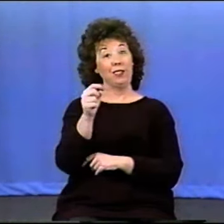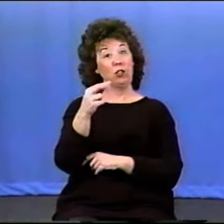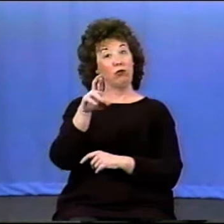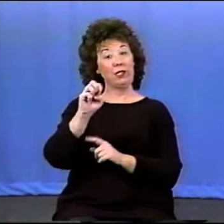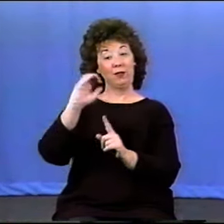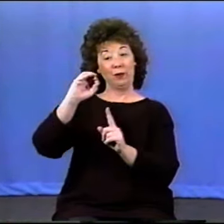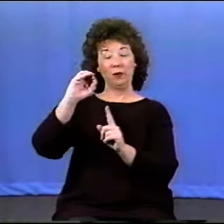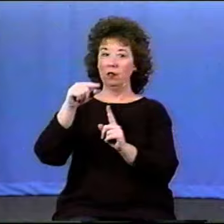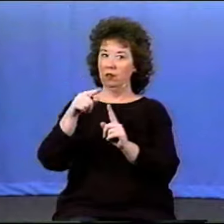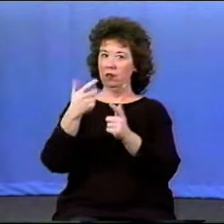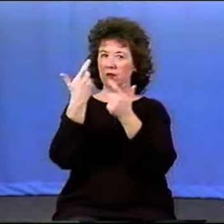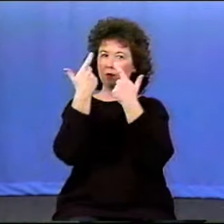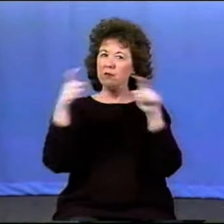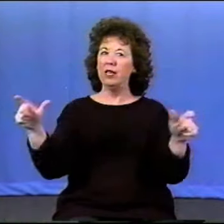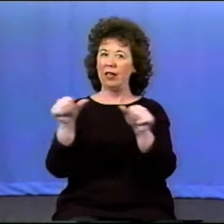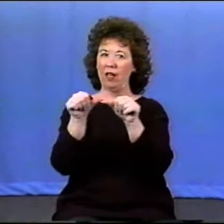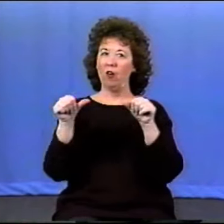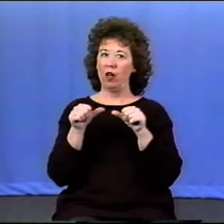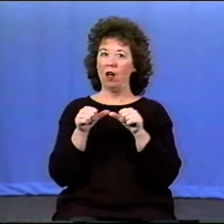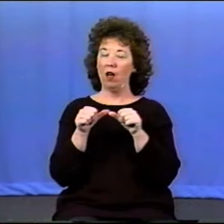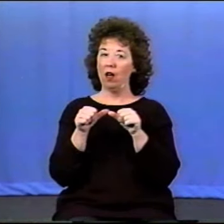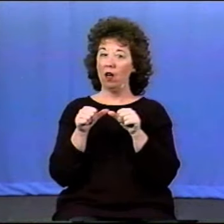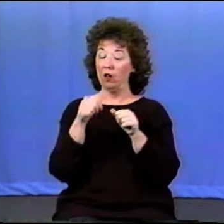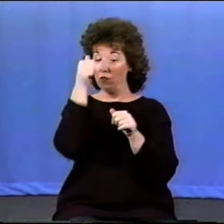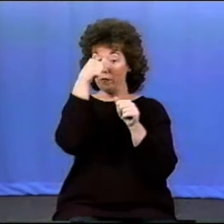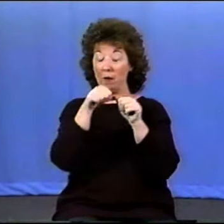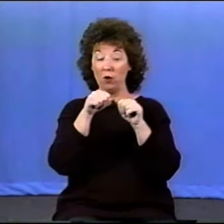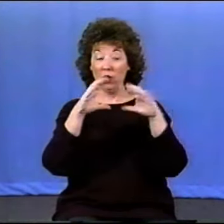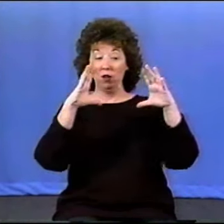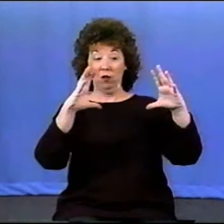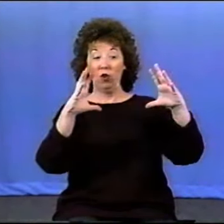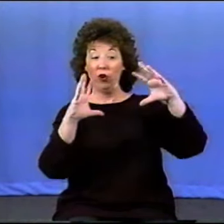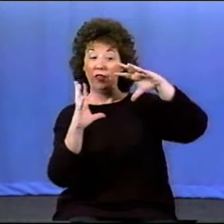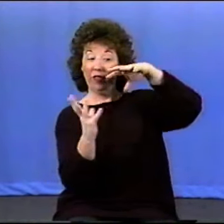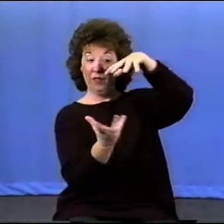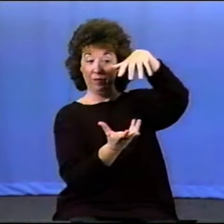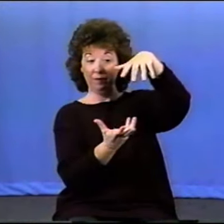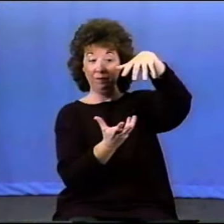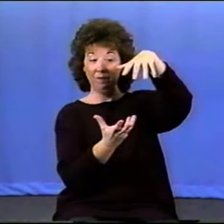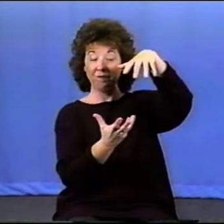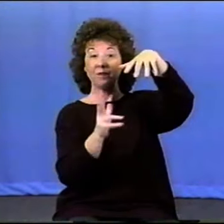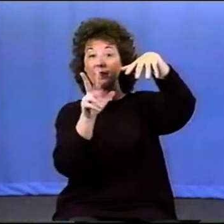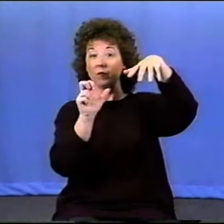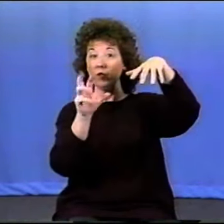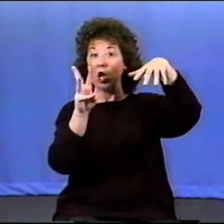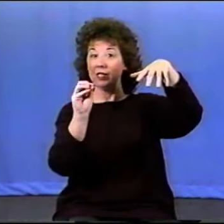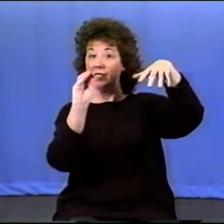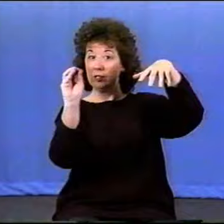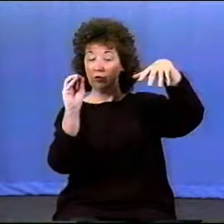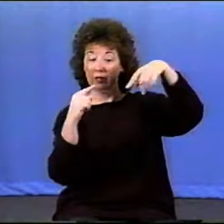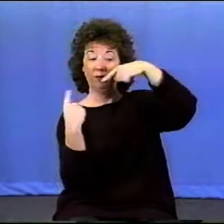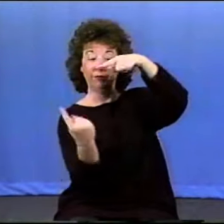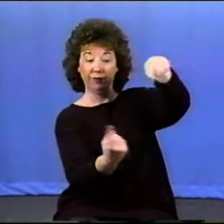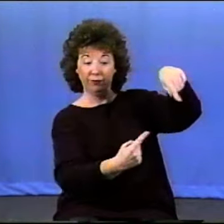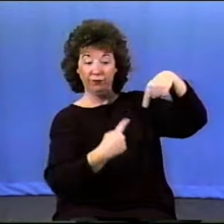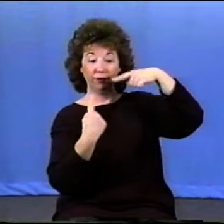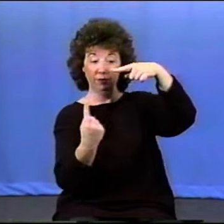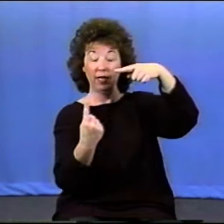At the equator, remember, 360 degrees to go around. At the equator, a degree